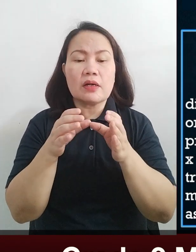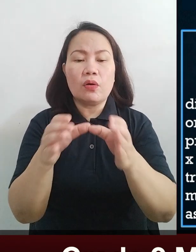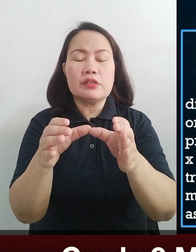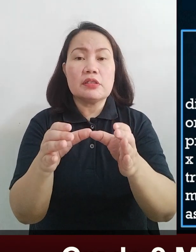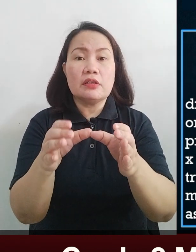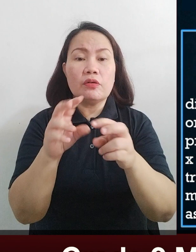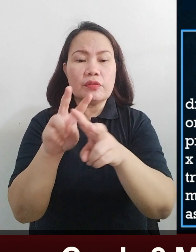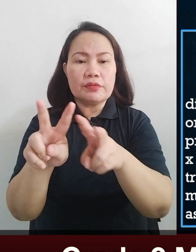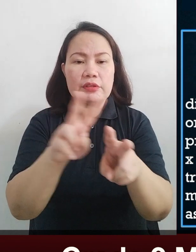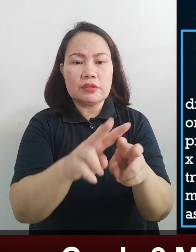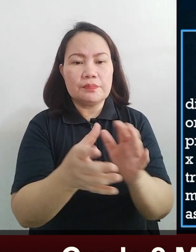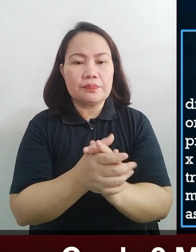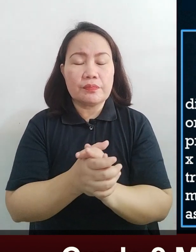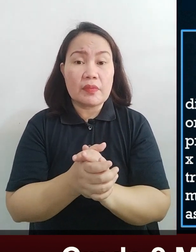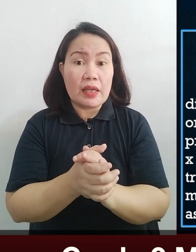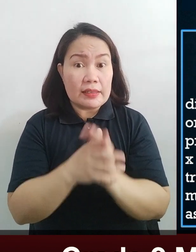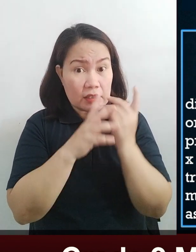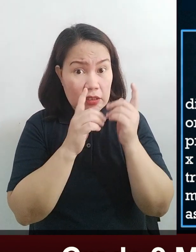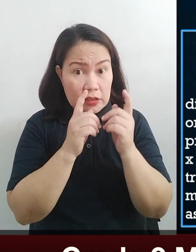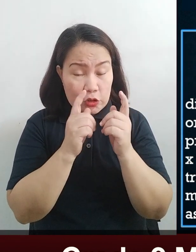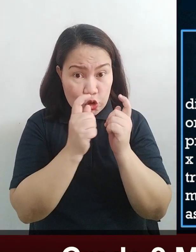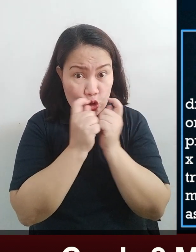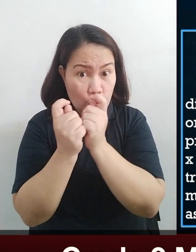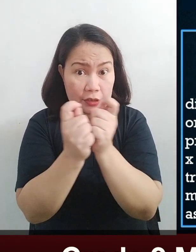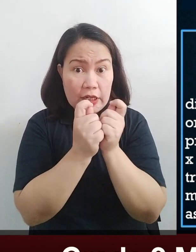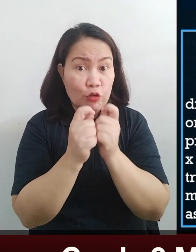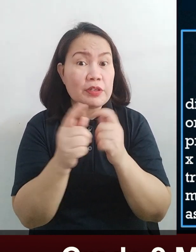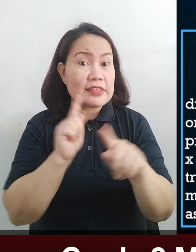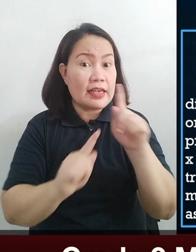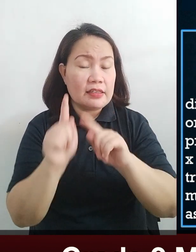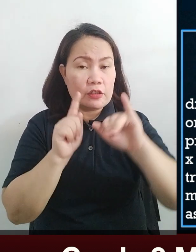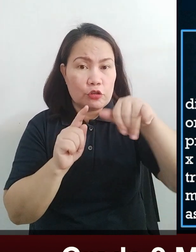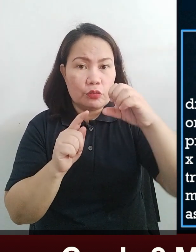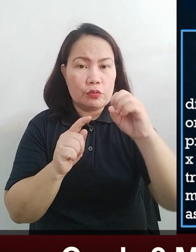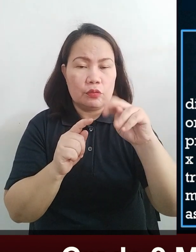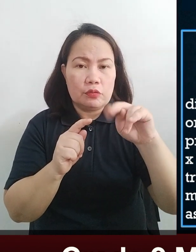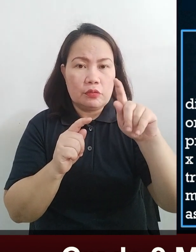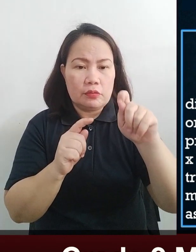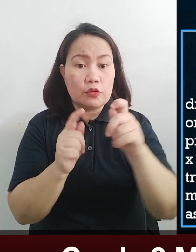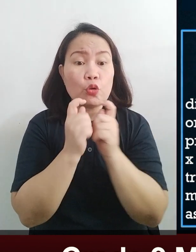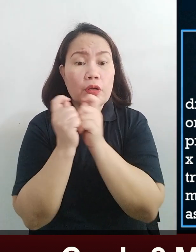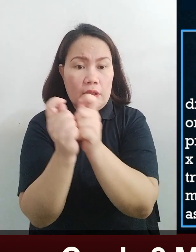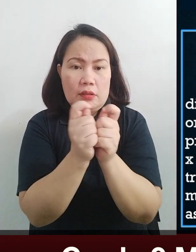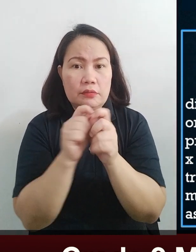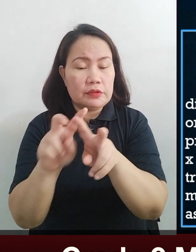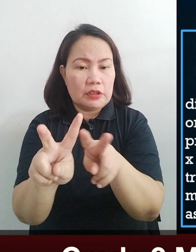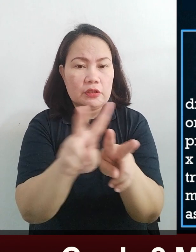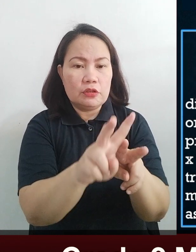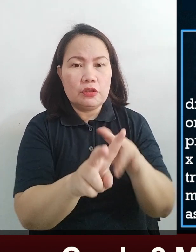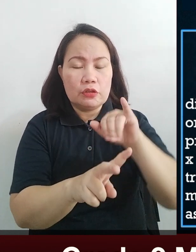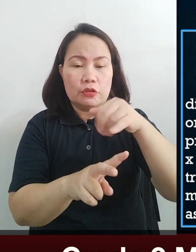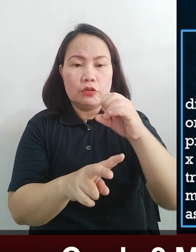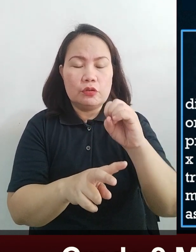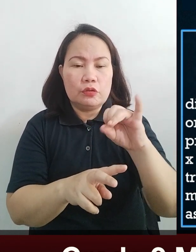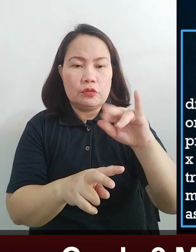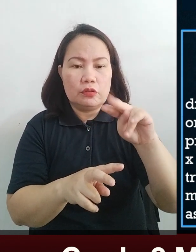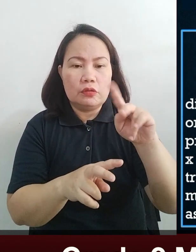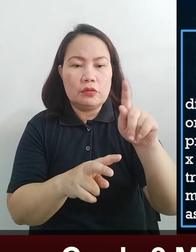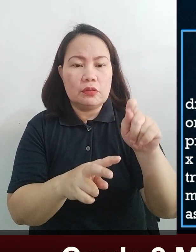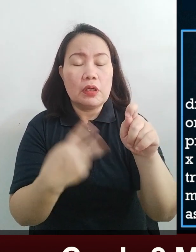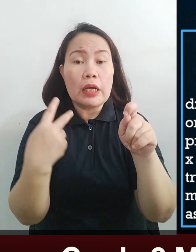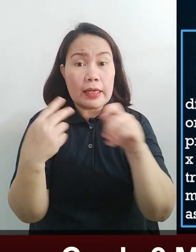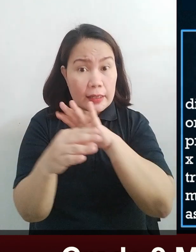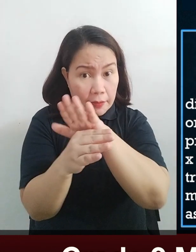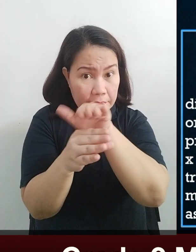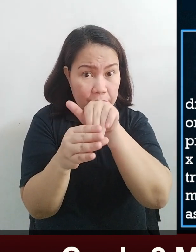in joint variation, some physical relationship as an area or volume, it may